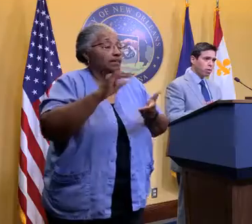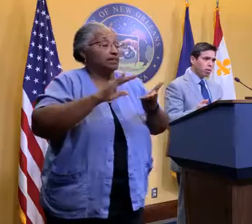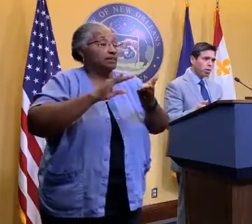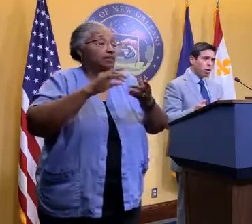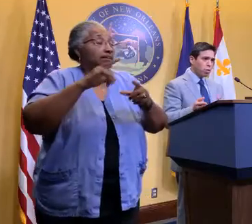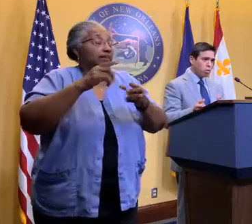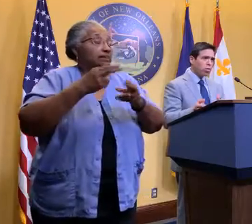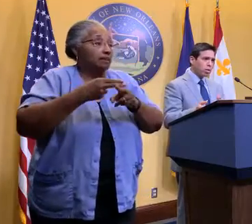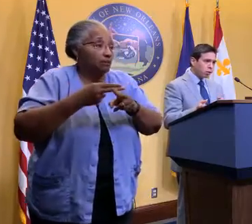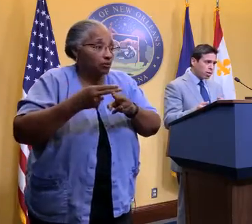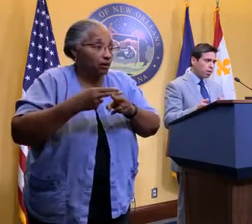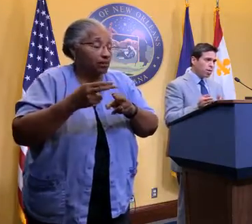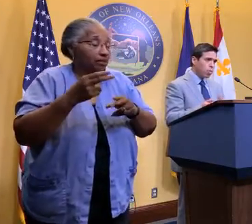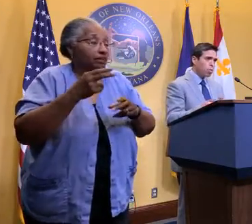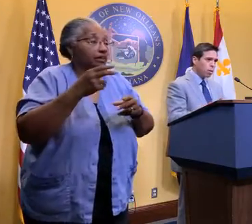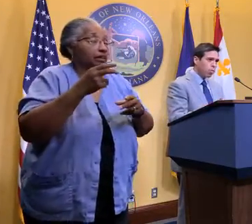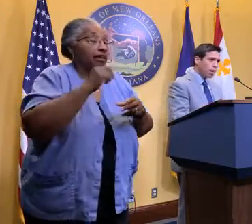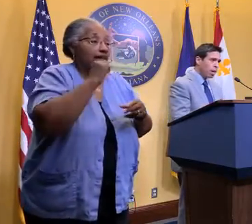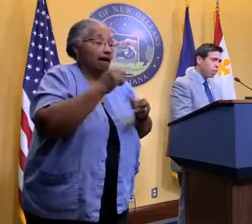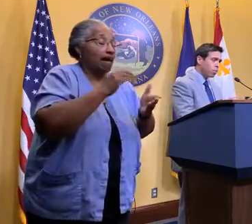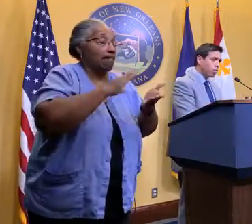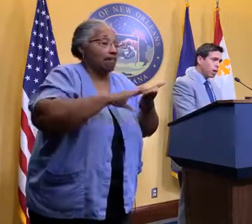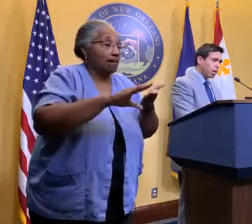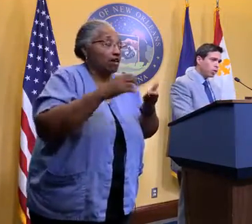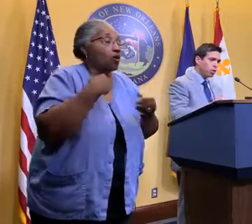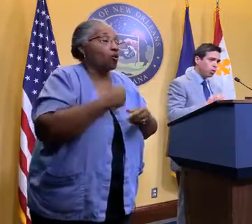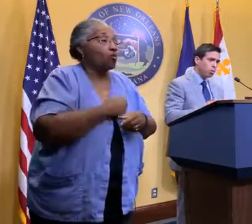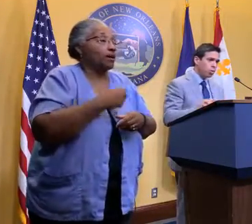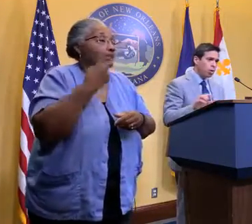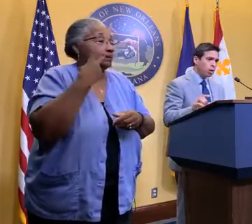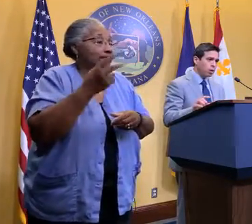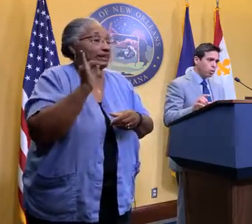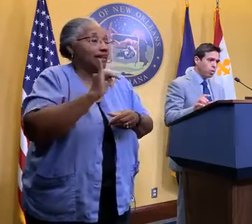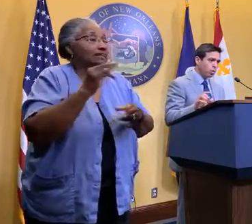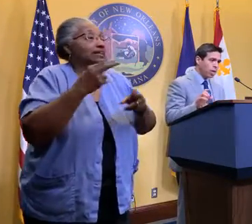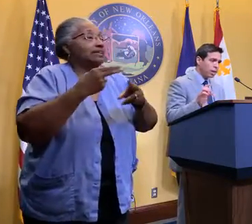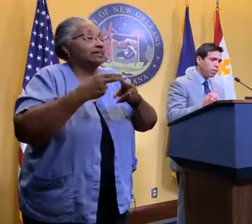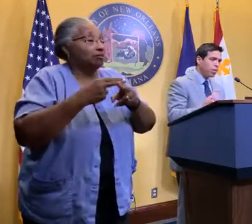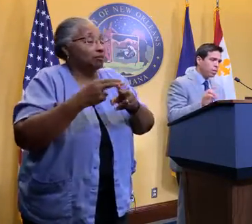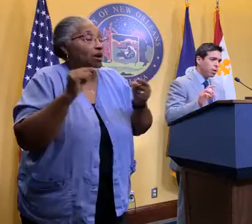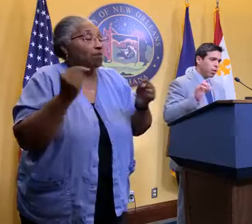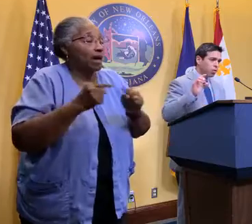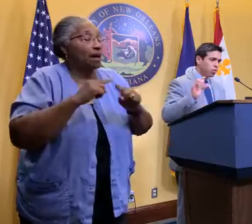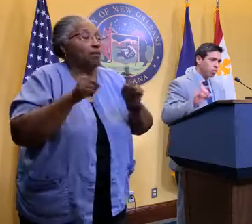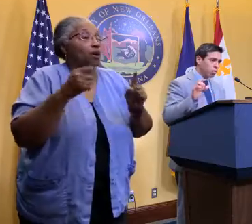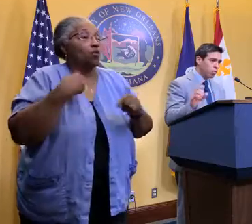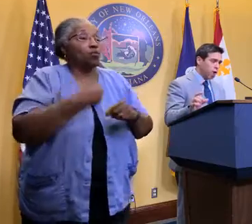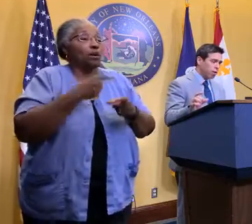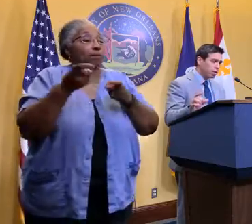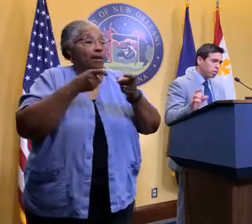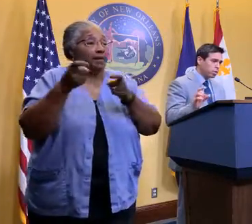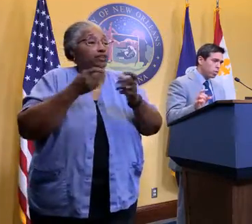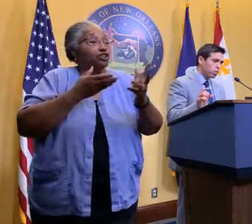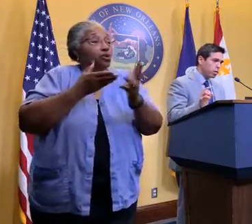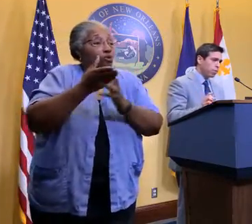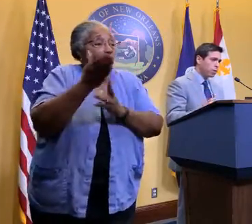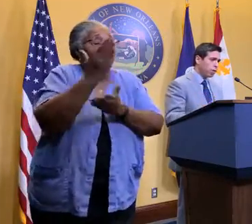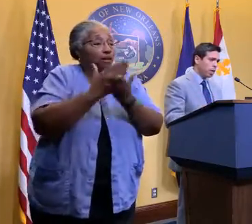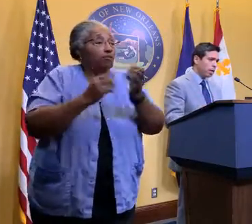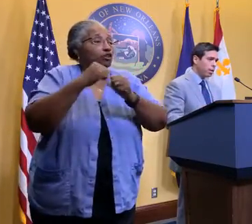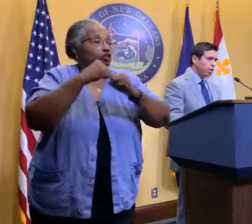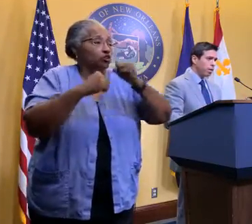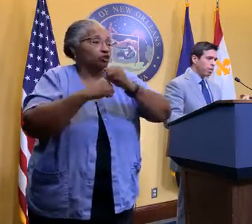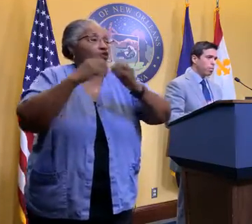the important reason is we're seeing this as temporary pain, but we're managing through some of those activity structural balances so that